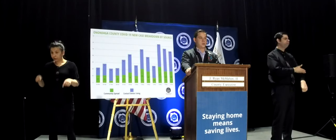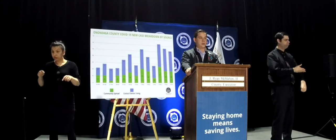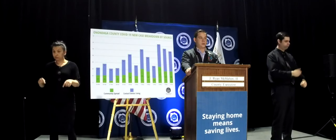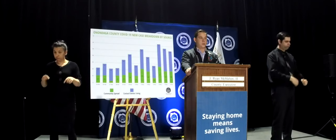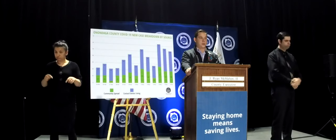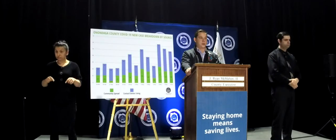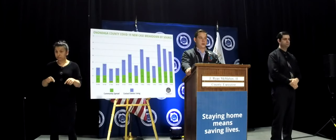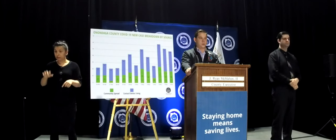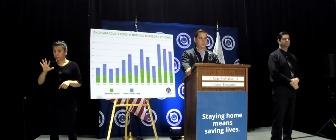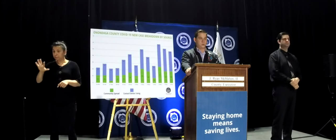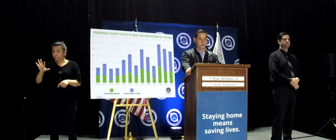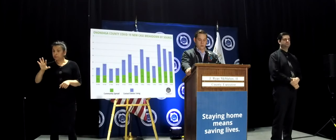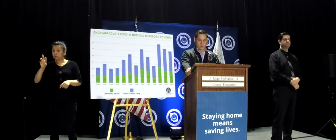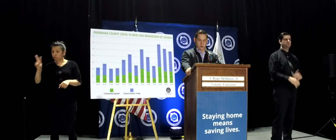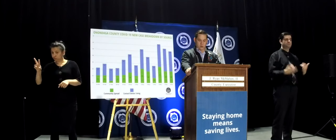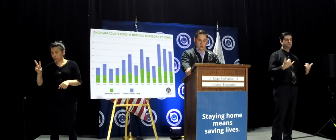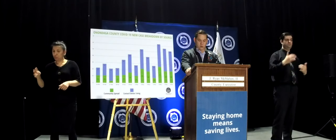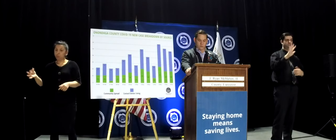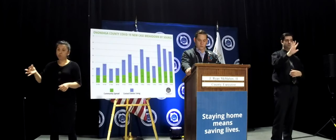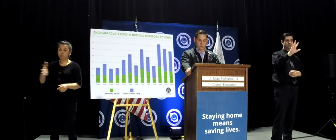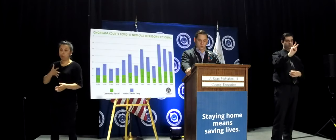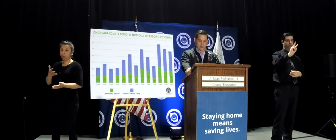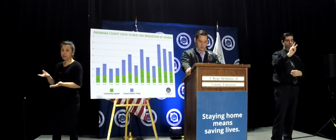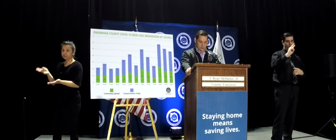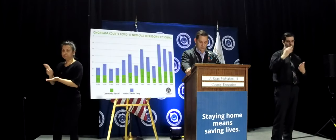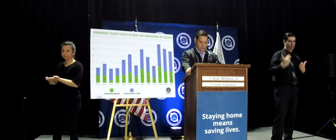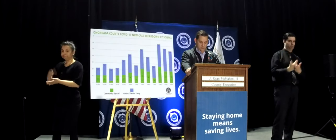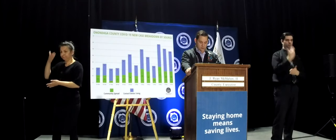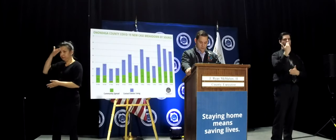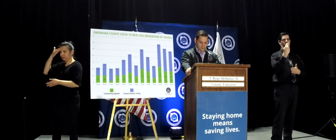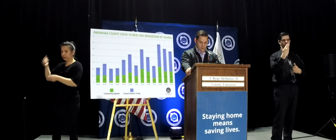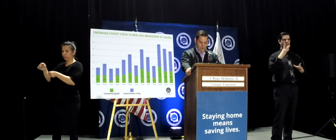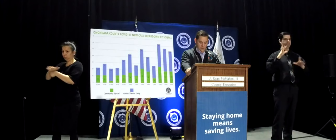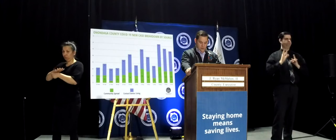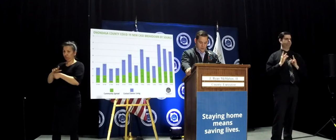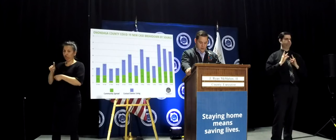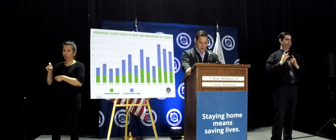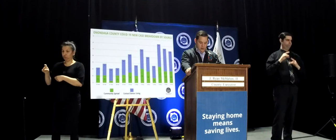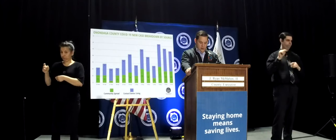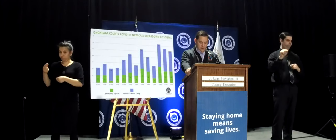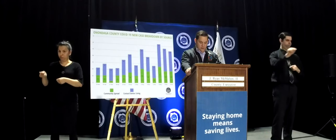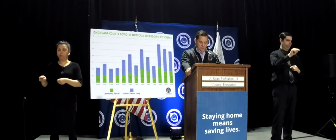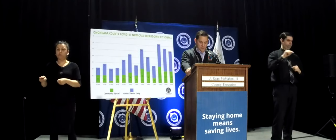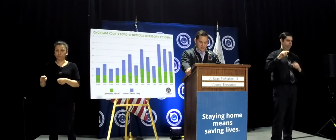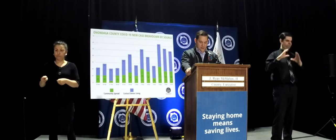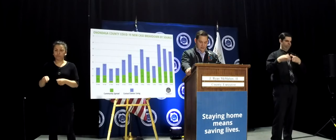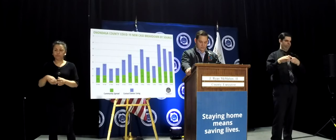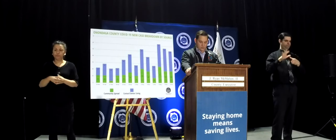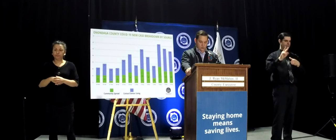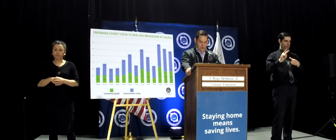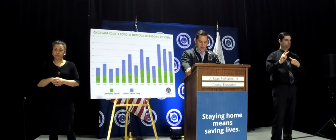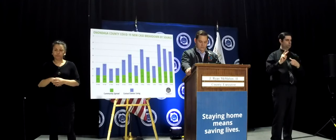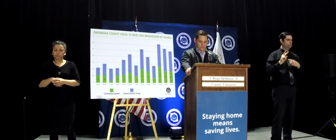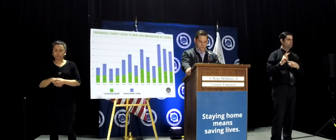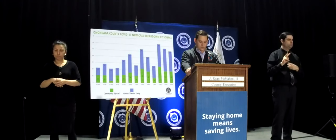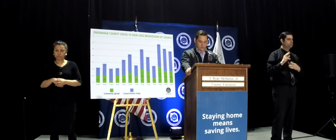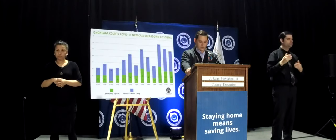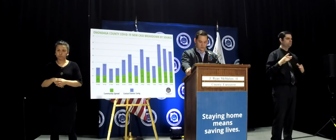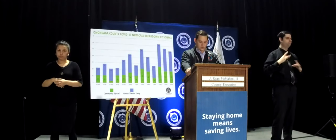cases today. We'll get into a breakout of of what that represents in a minute. But again, if you look